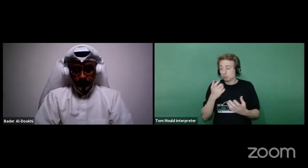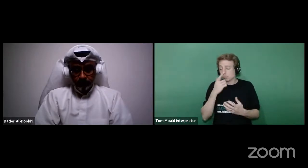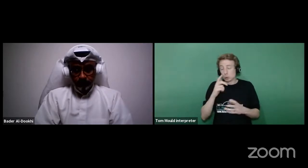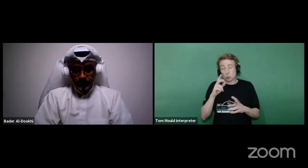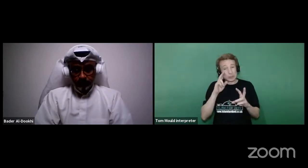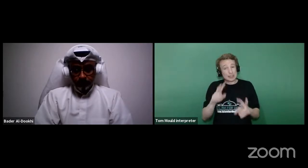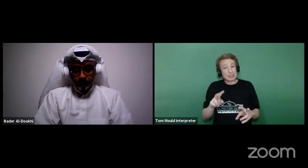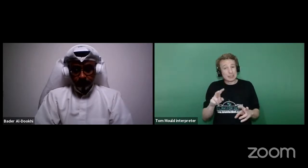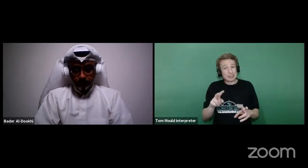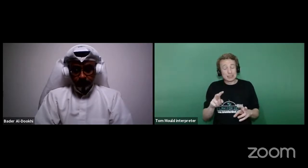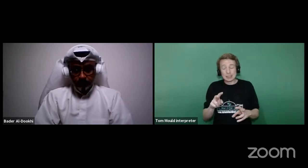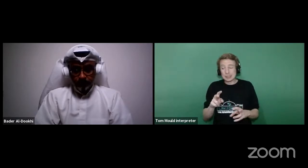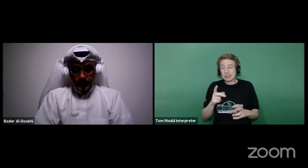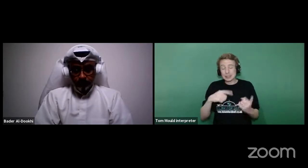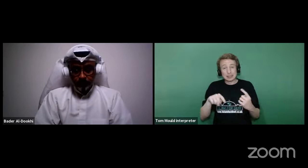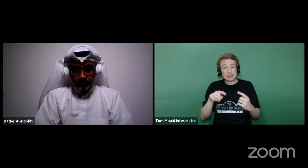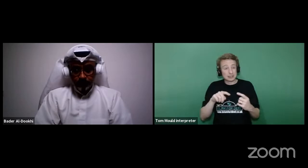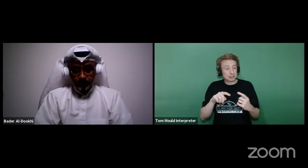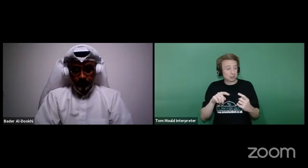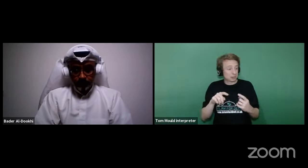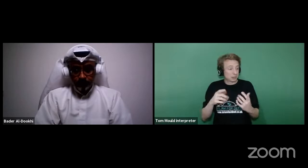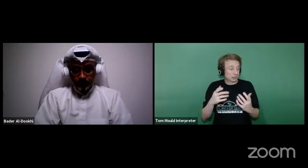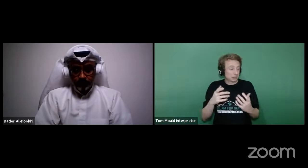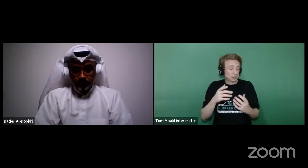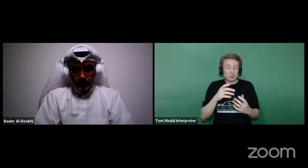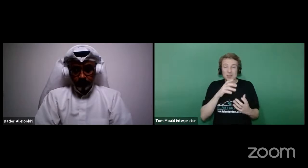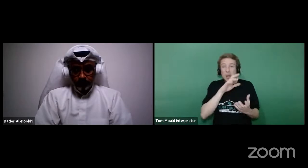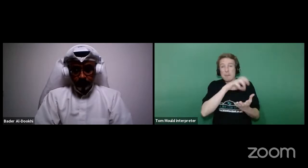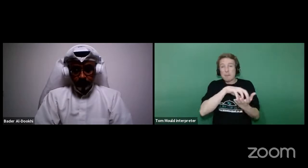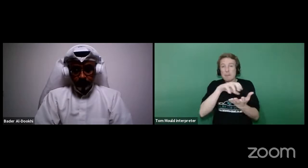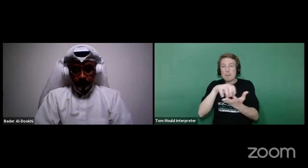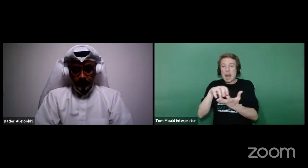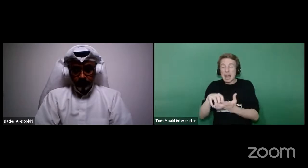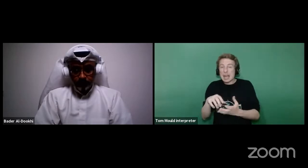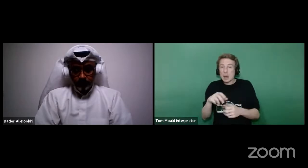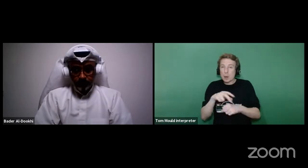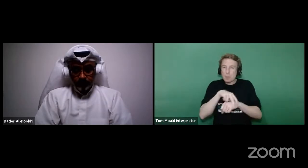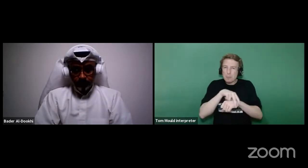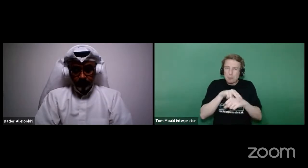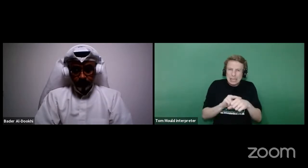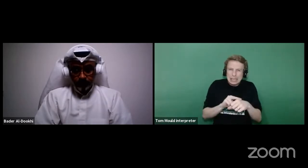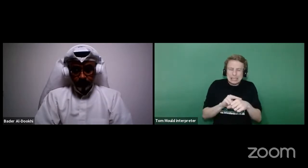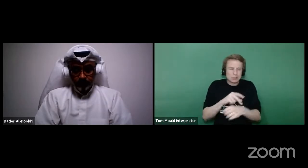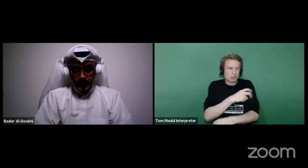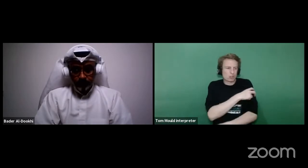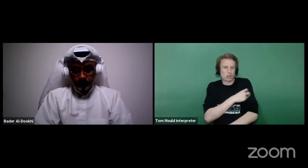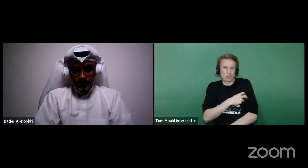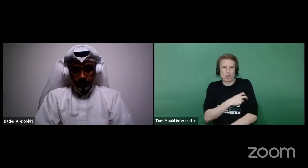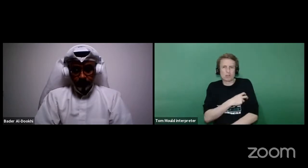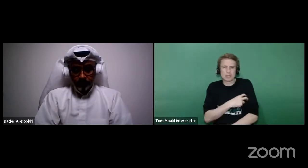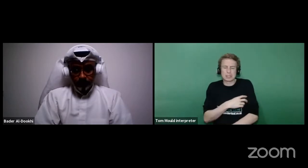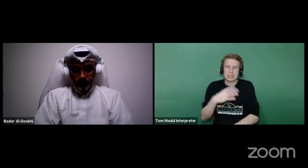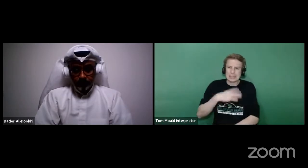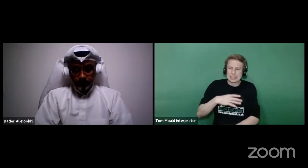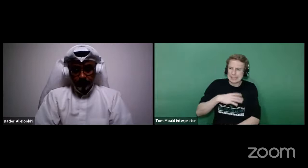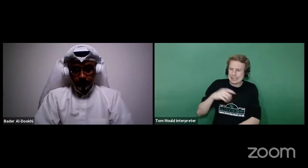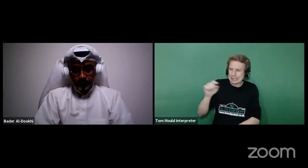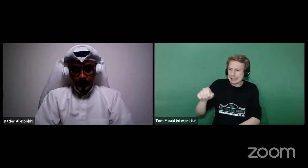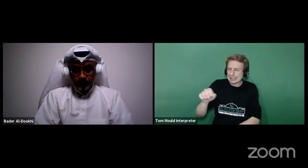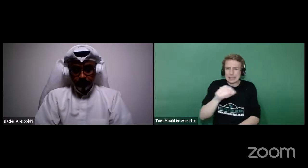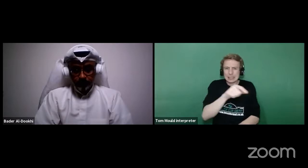that are in need of police and those who regulate the security. But how is it if the